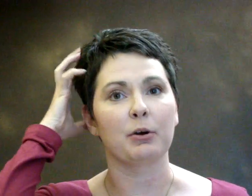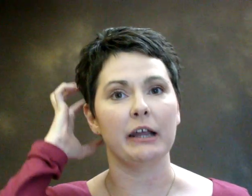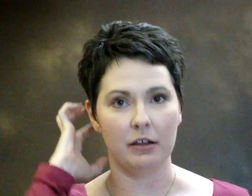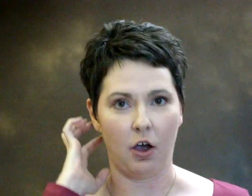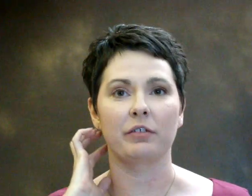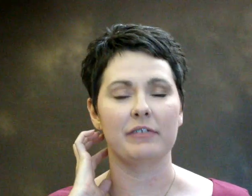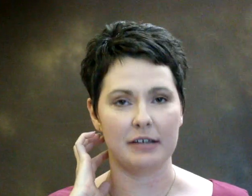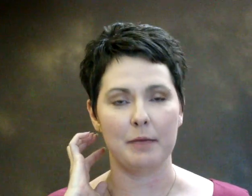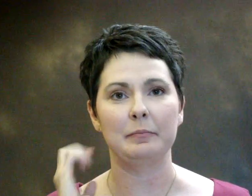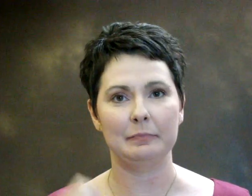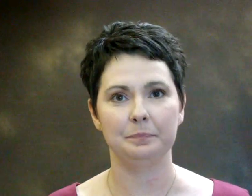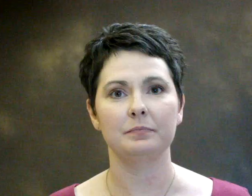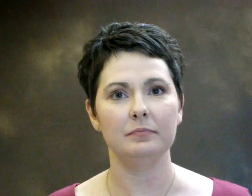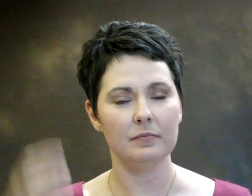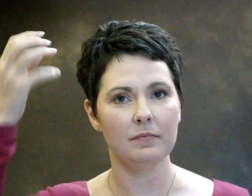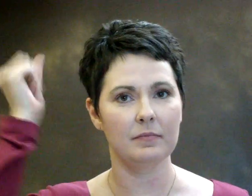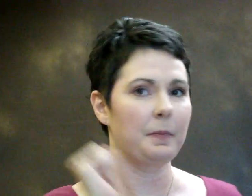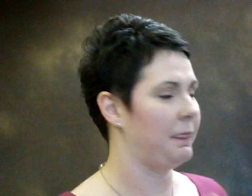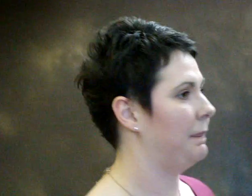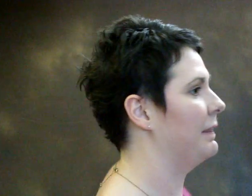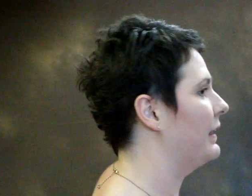burning all of the time. So you can show me the turn sideways a little bit. Okay.